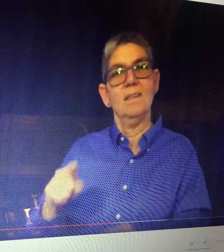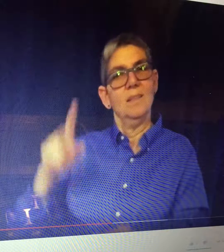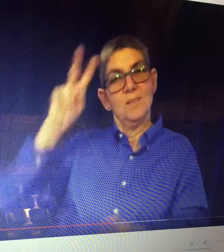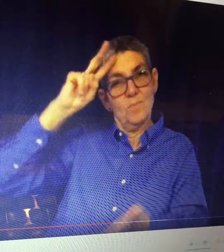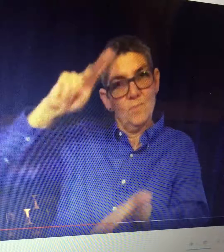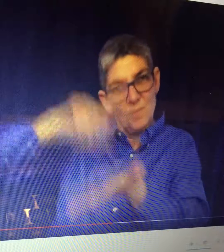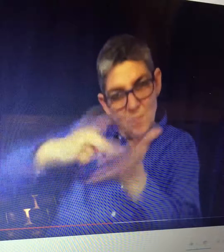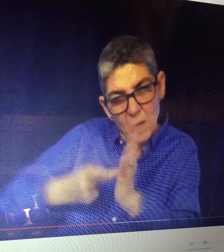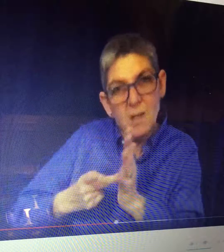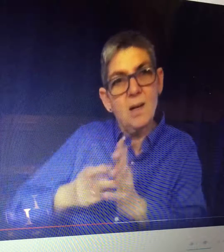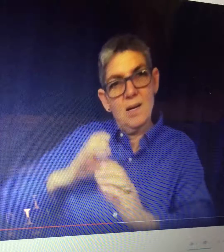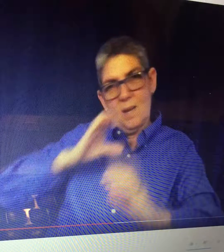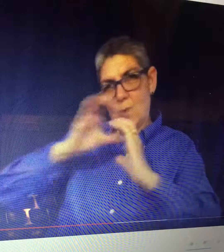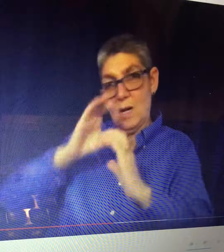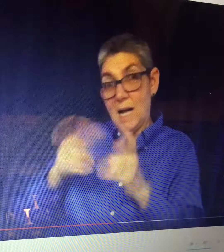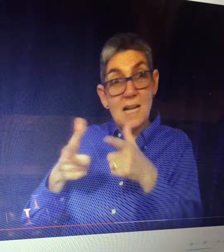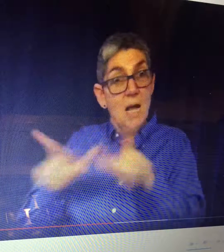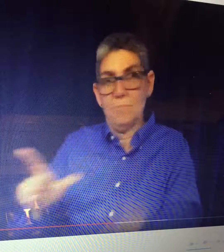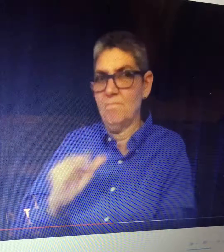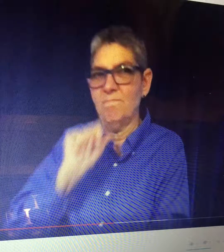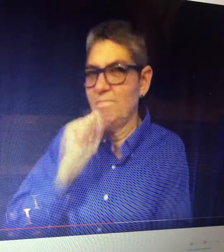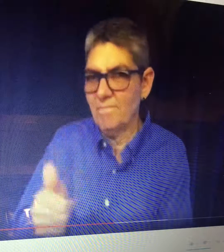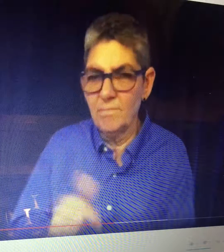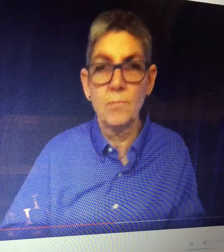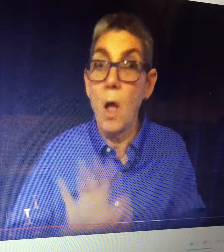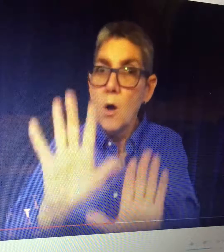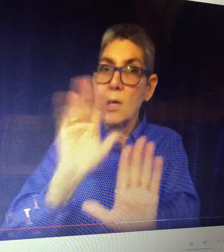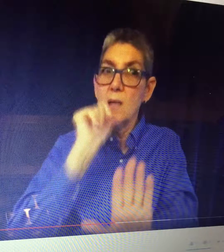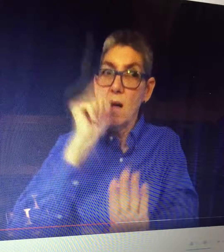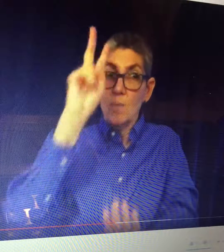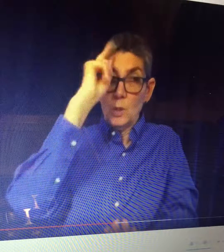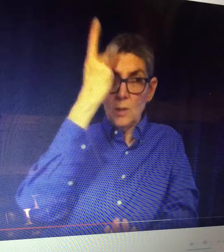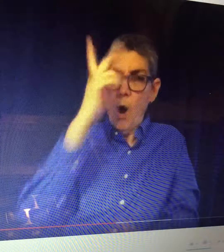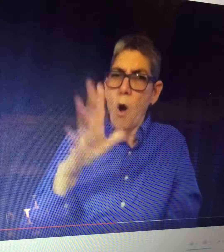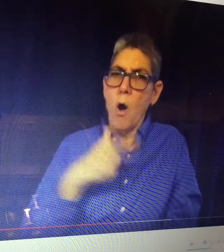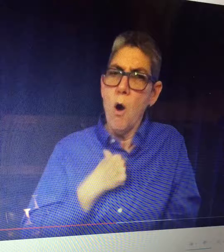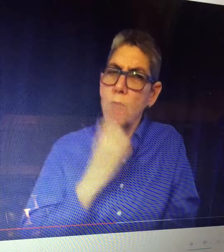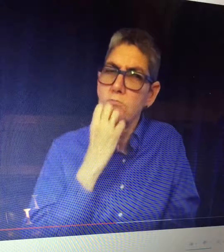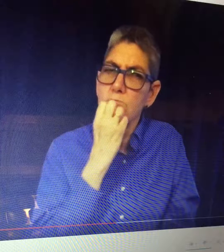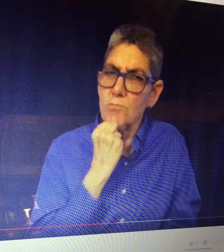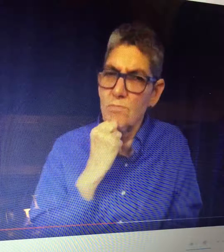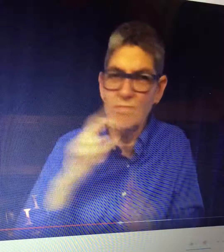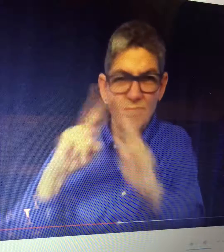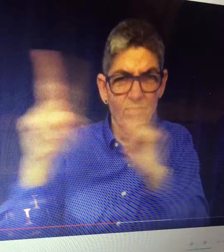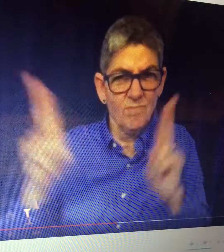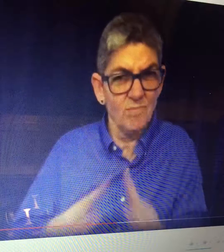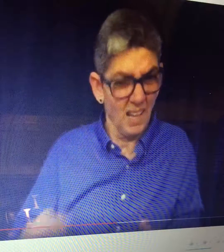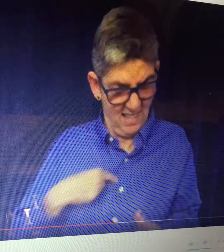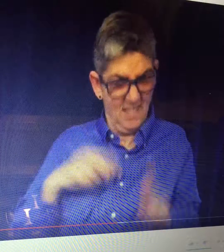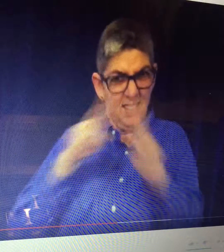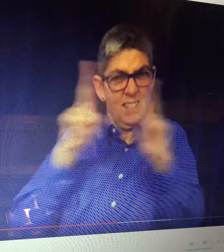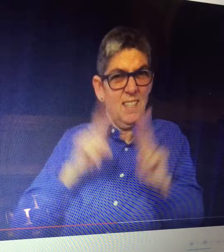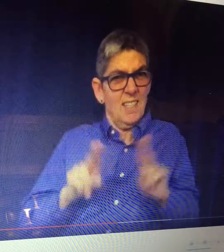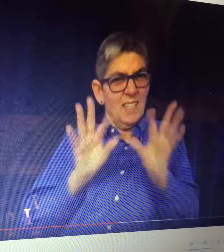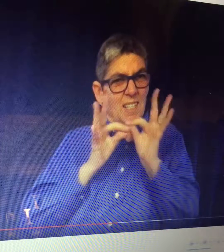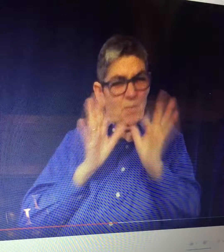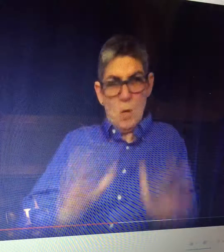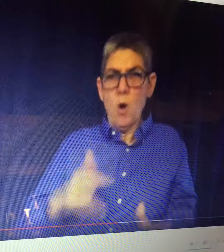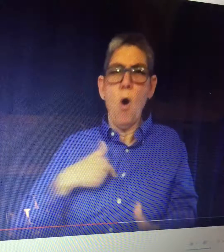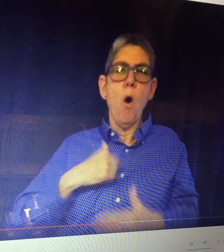ASL is a language. So you can't quite communicate with just the gesturing. Some people